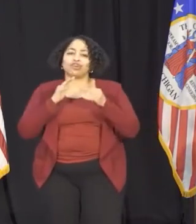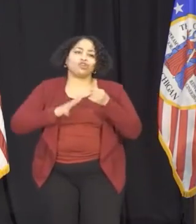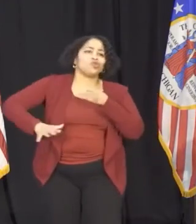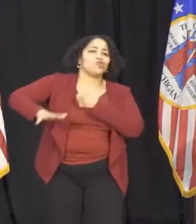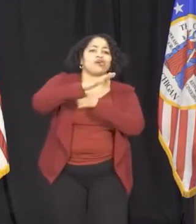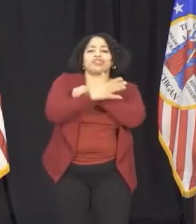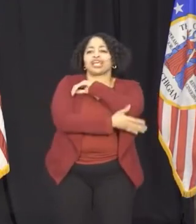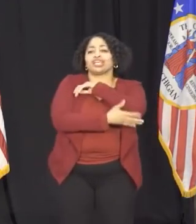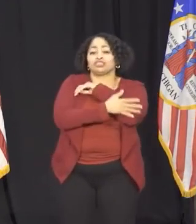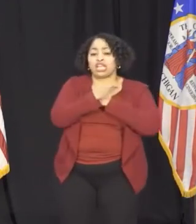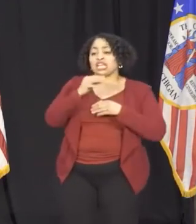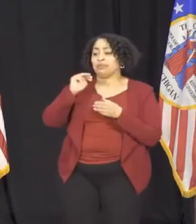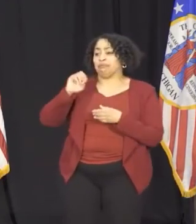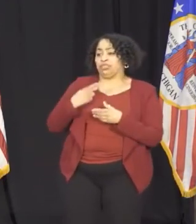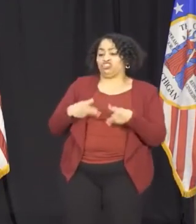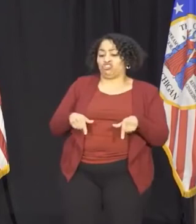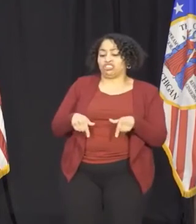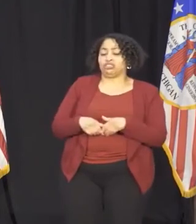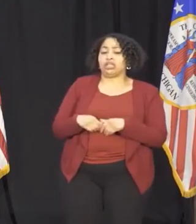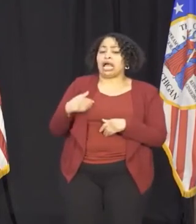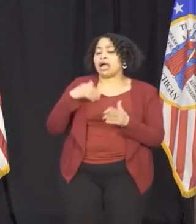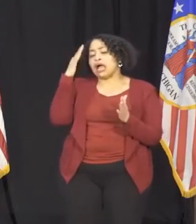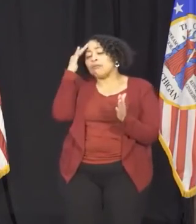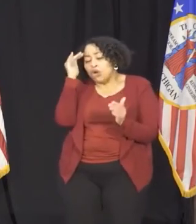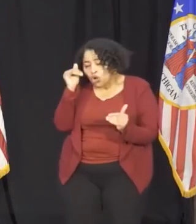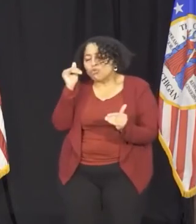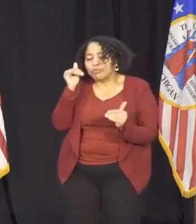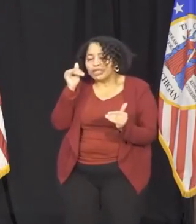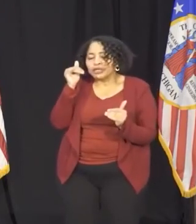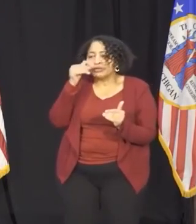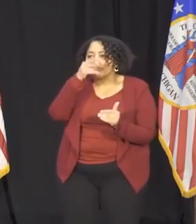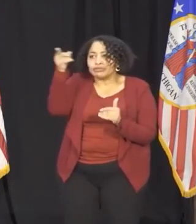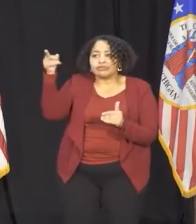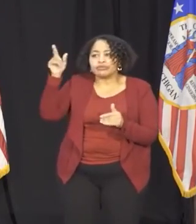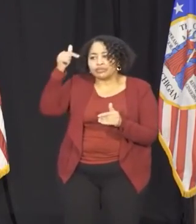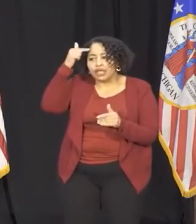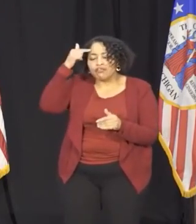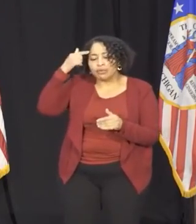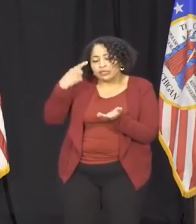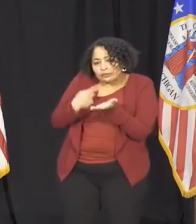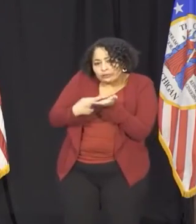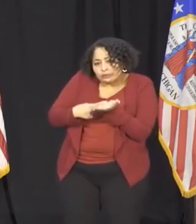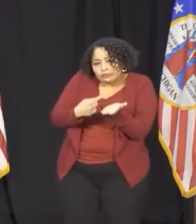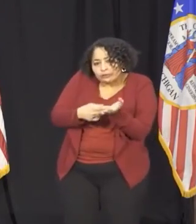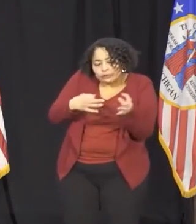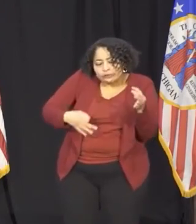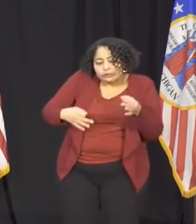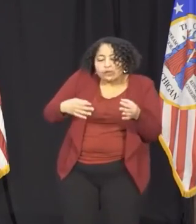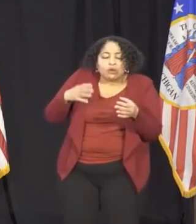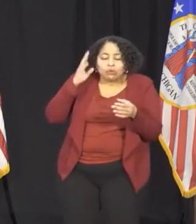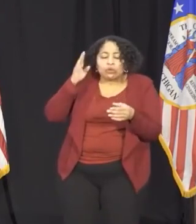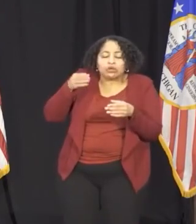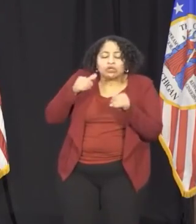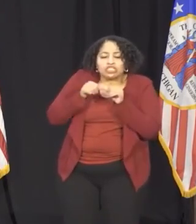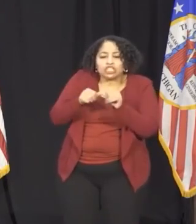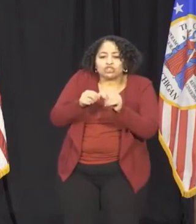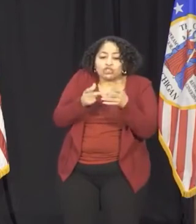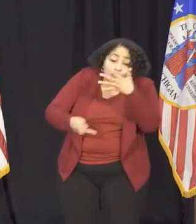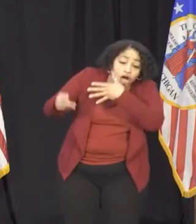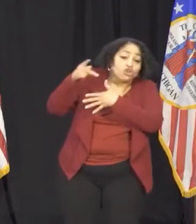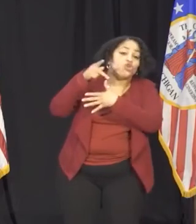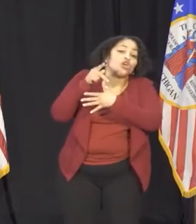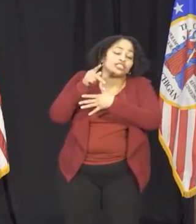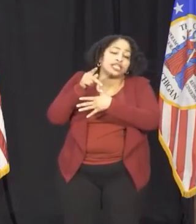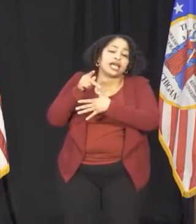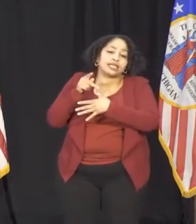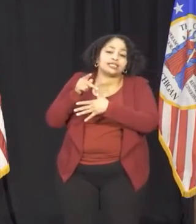country and in Michigan. I'm hoping the legislature will continue to prioritize education despite the